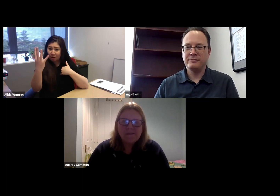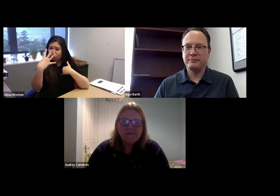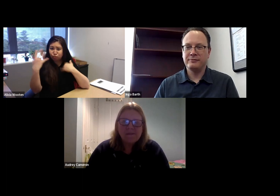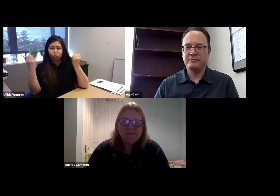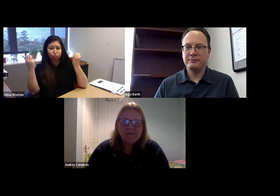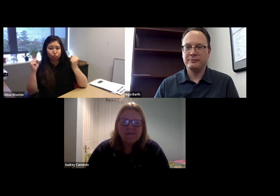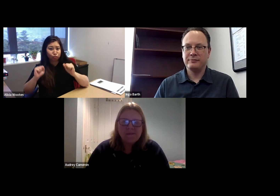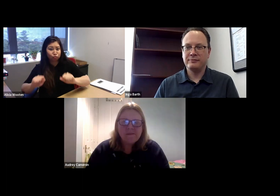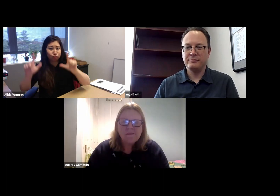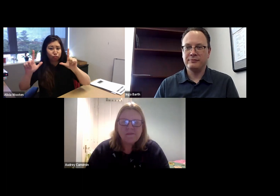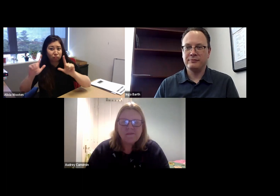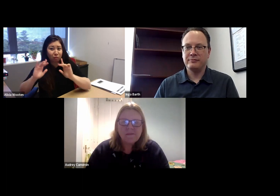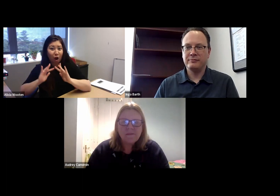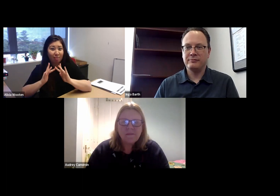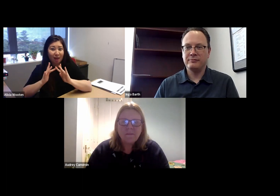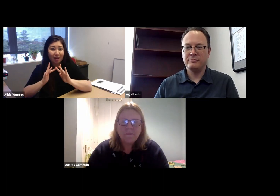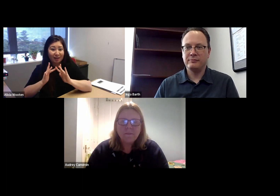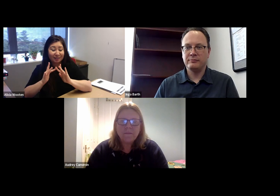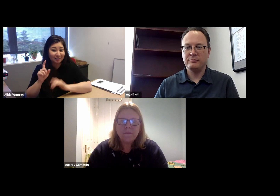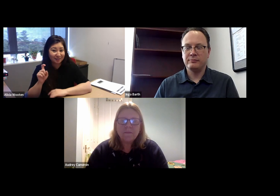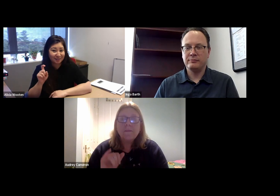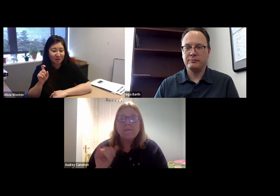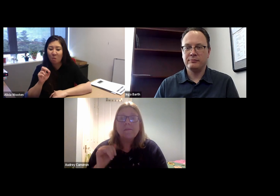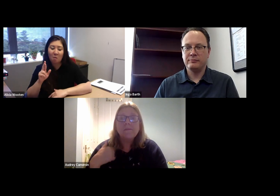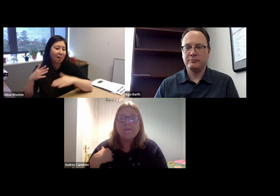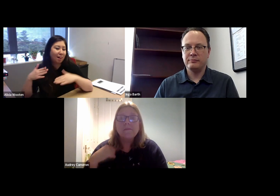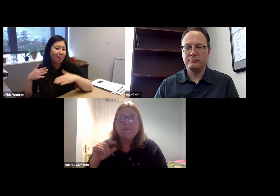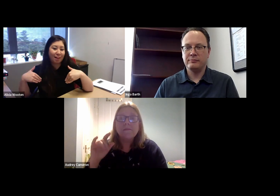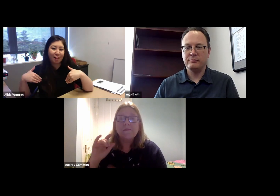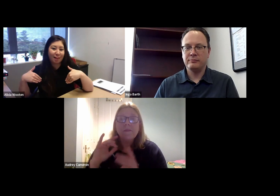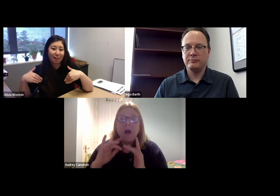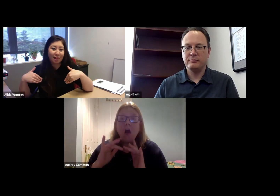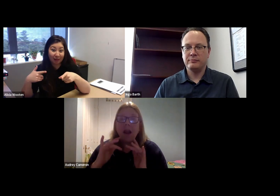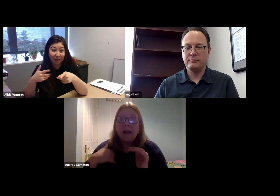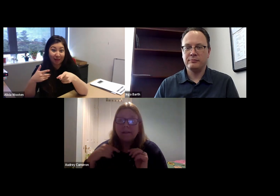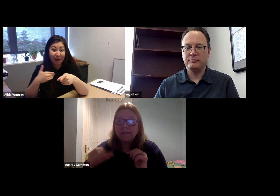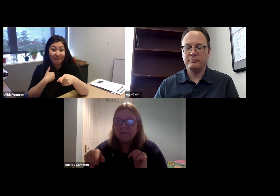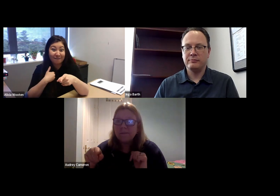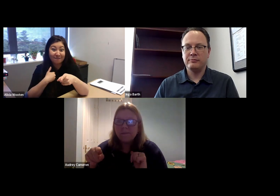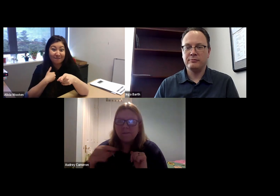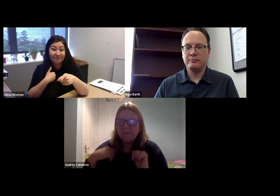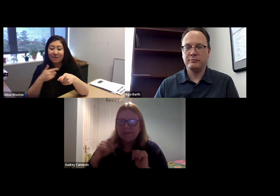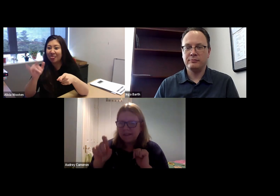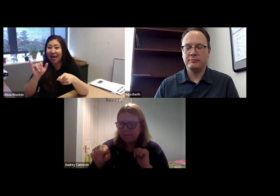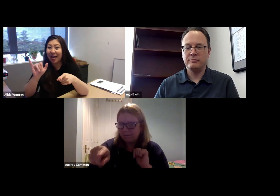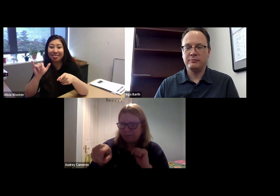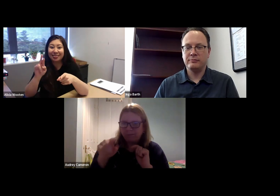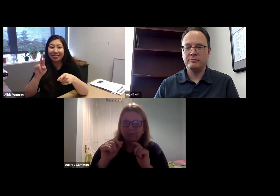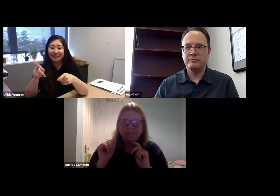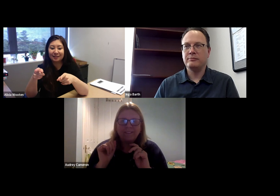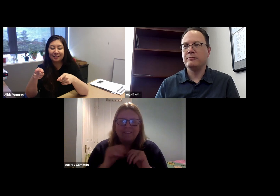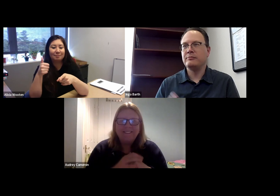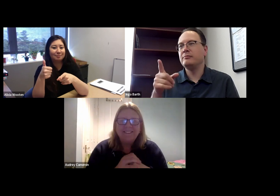The signs for the planets, have you already made videos of those and put them online?